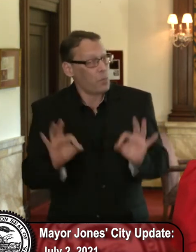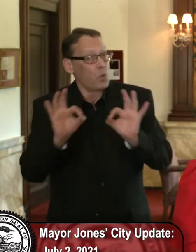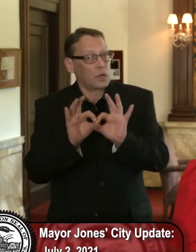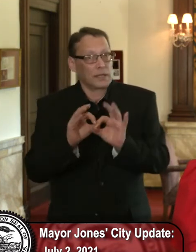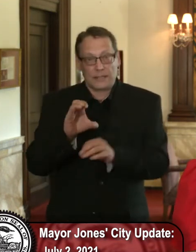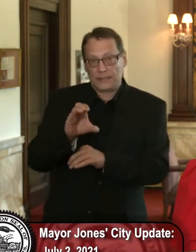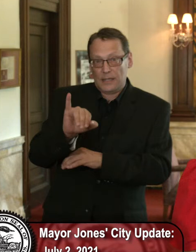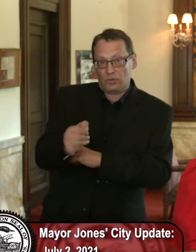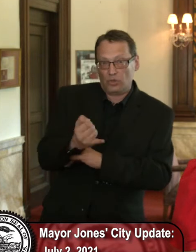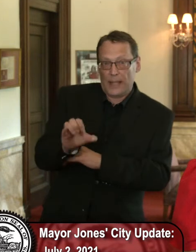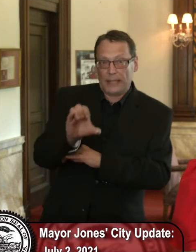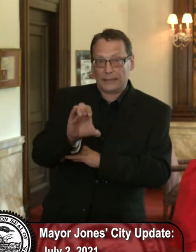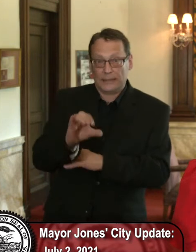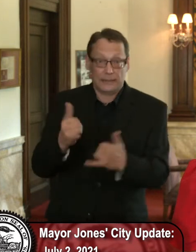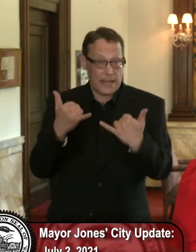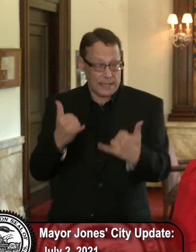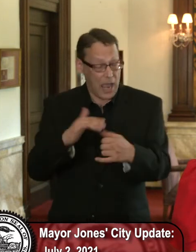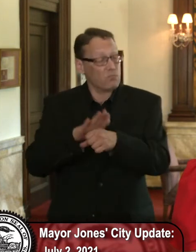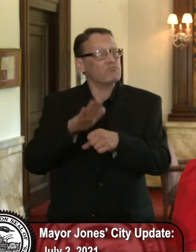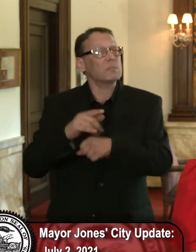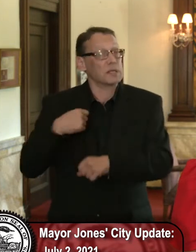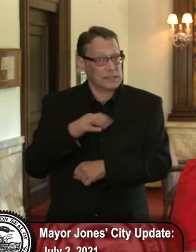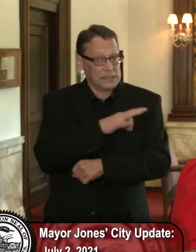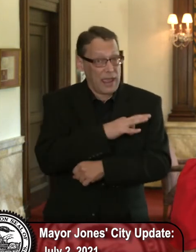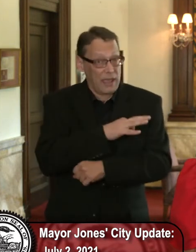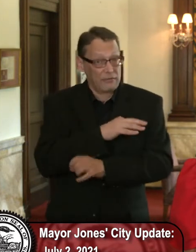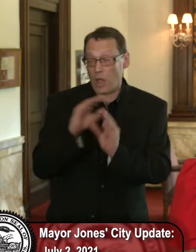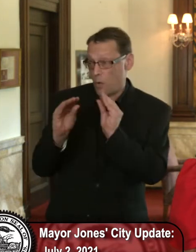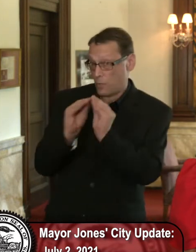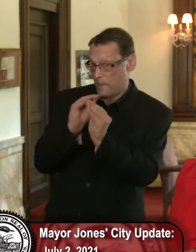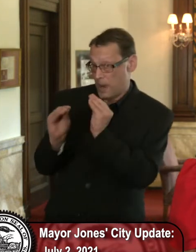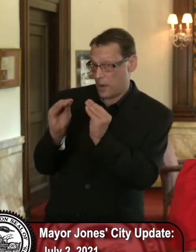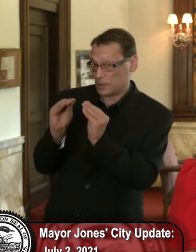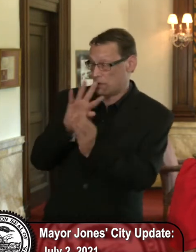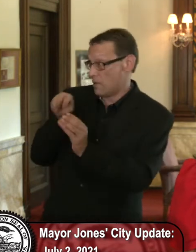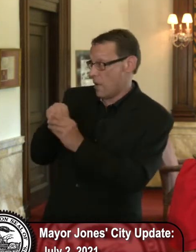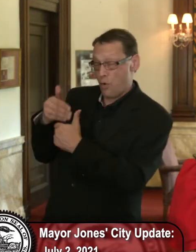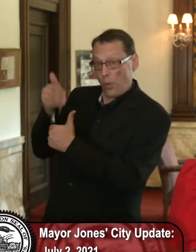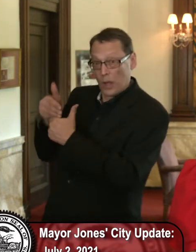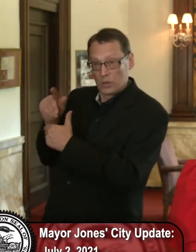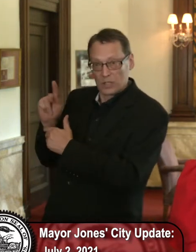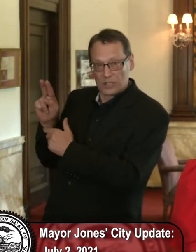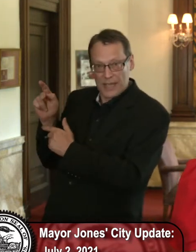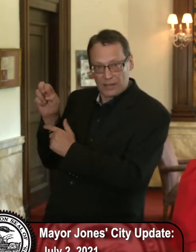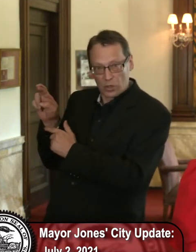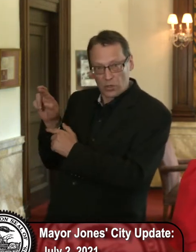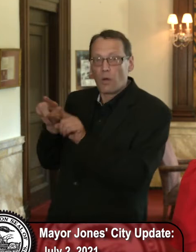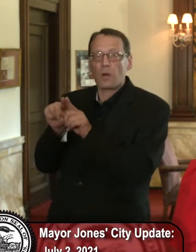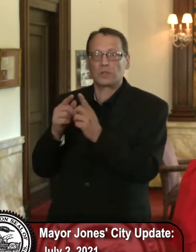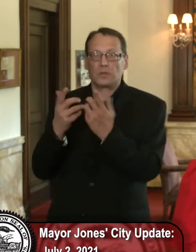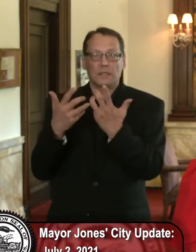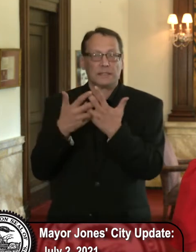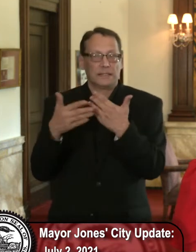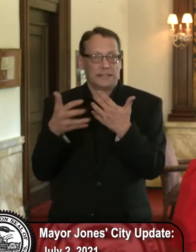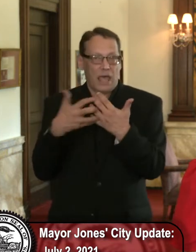CJC is now adequately staffed, and repairs, including the windows along Tucker, as well as the cell doors and locks,